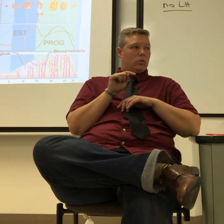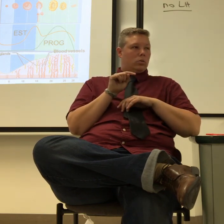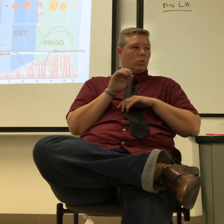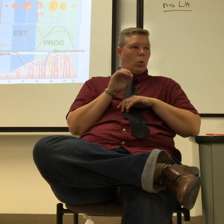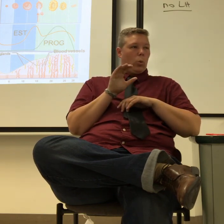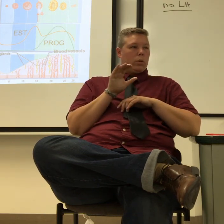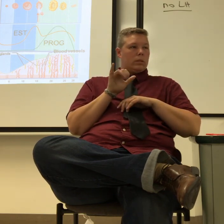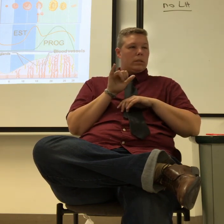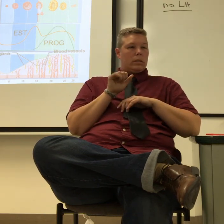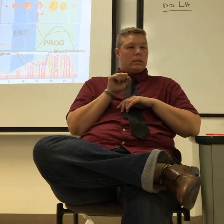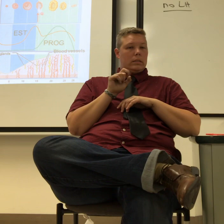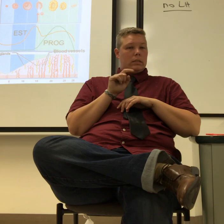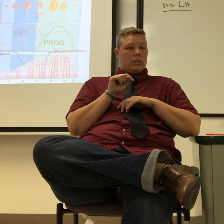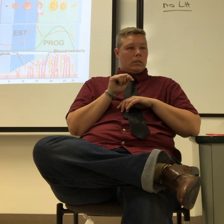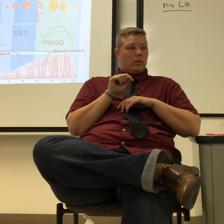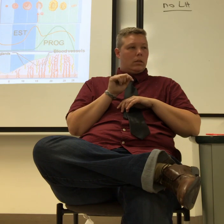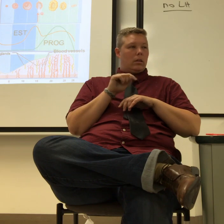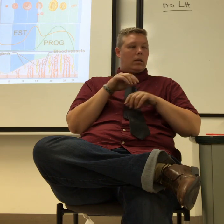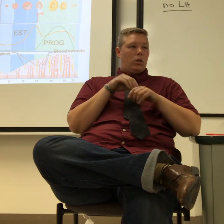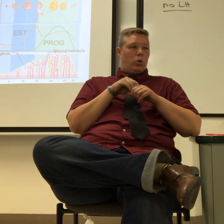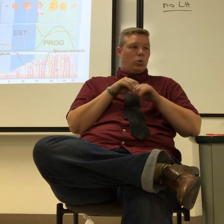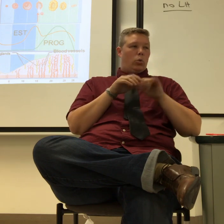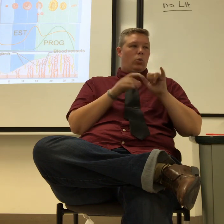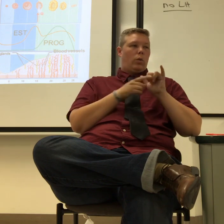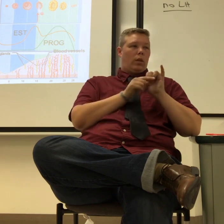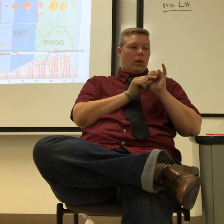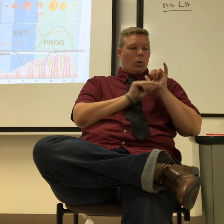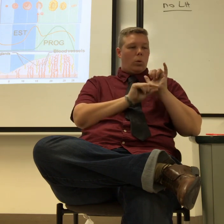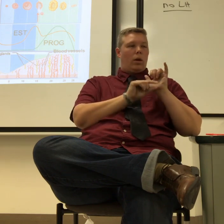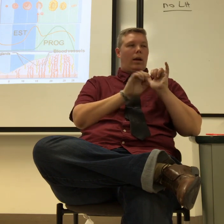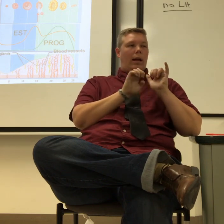into endometrium.